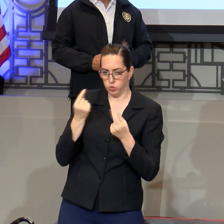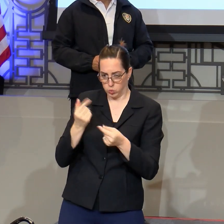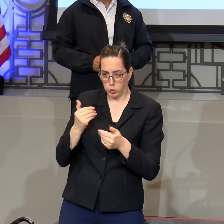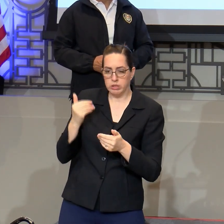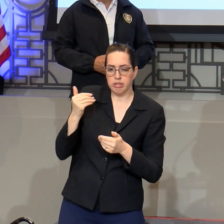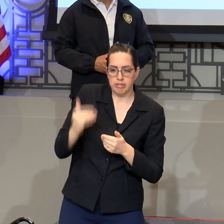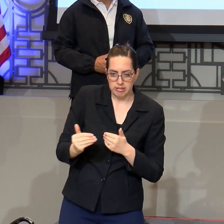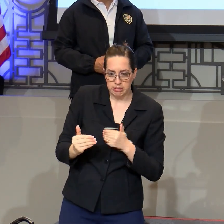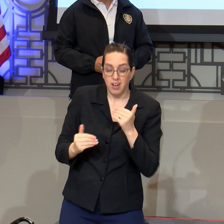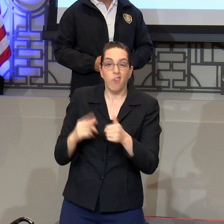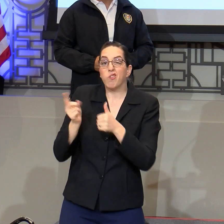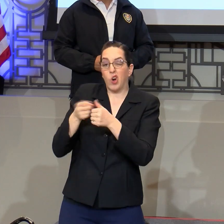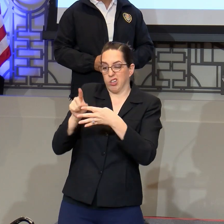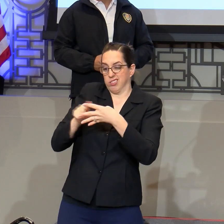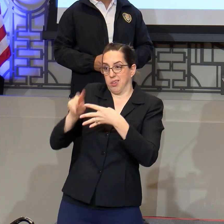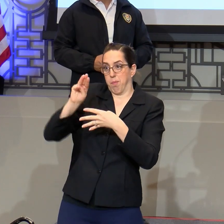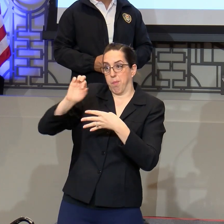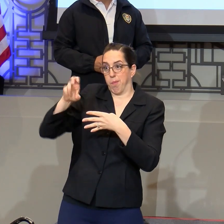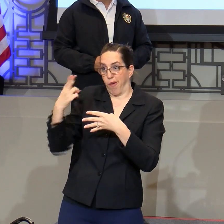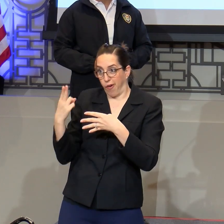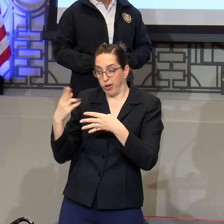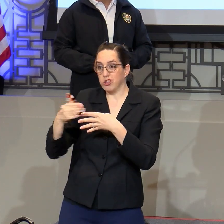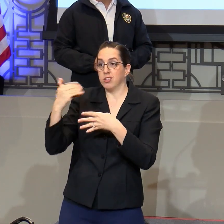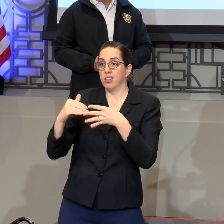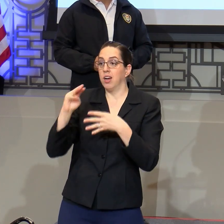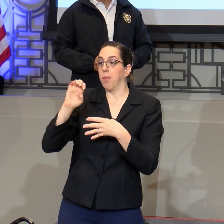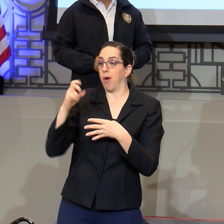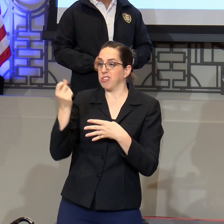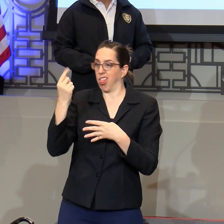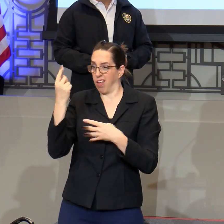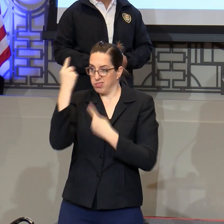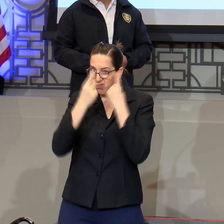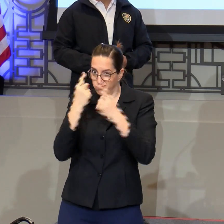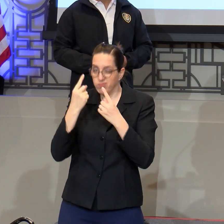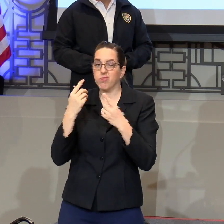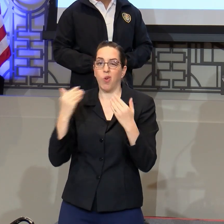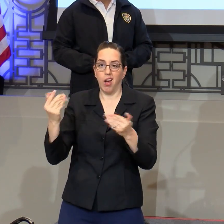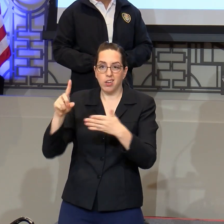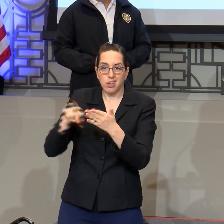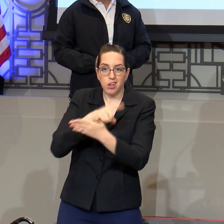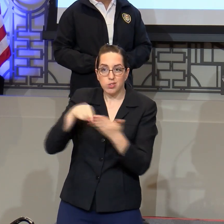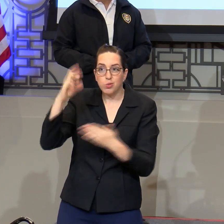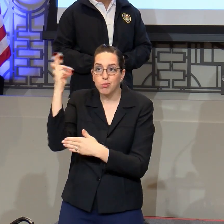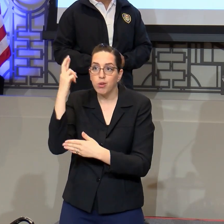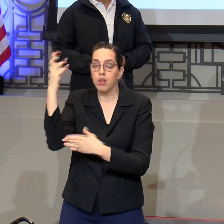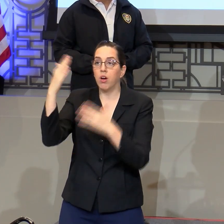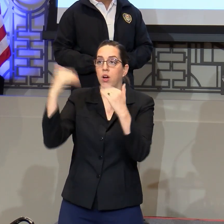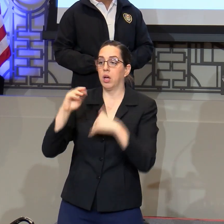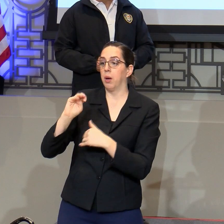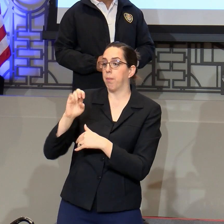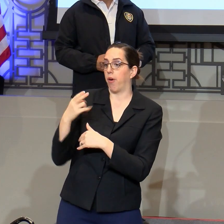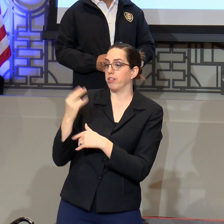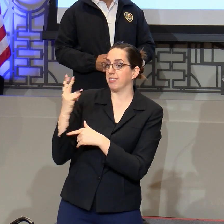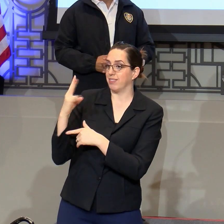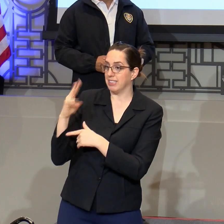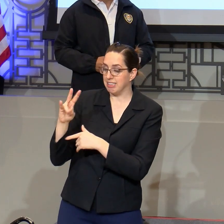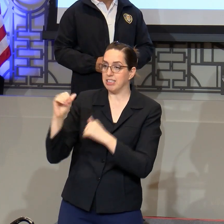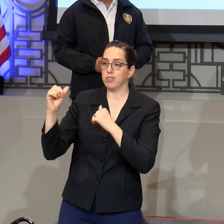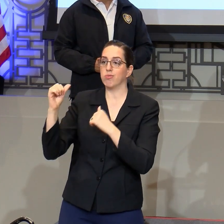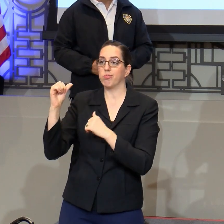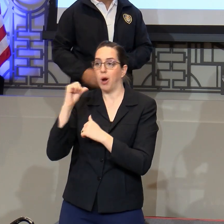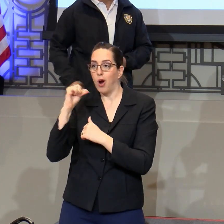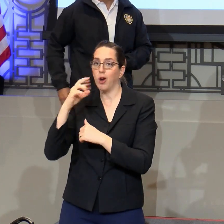from the first week in March, then to March 11 with the rodeo, March 17th with restaurants, clubs, and